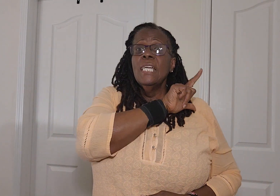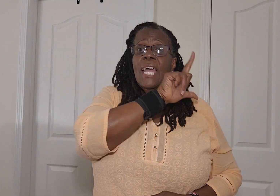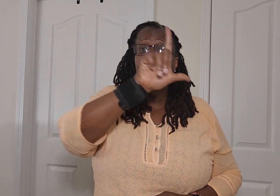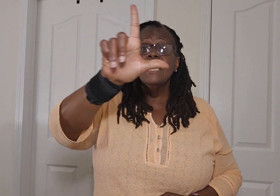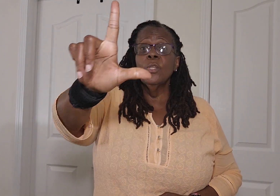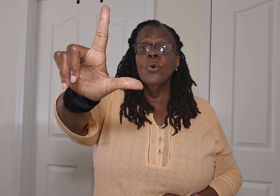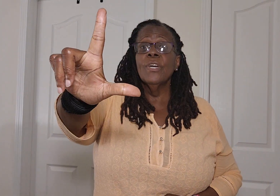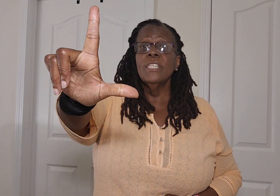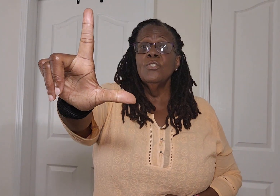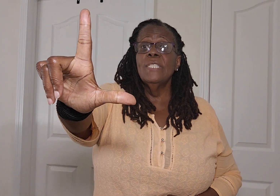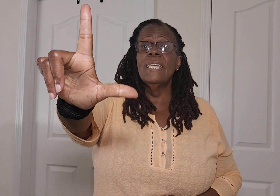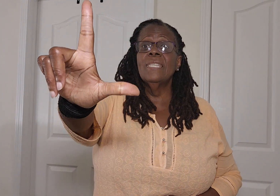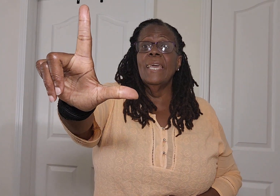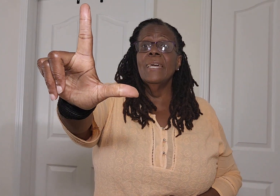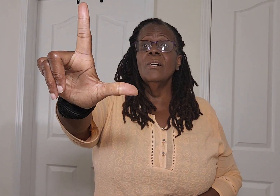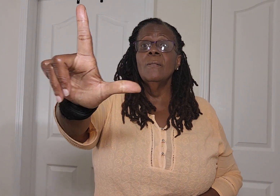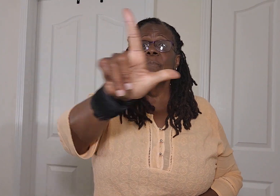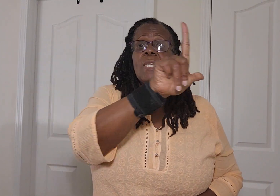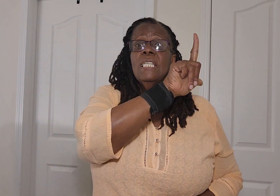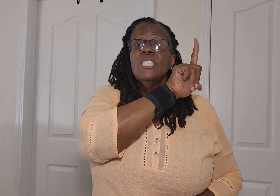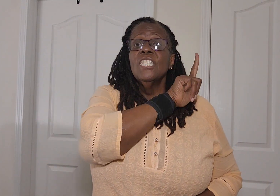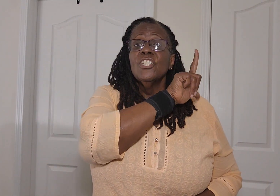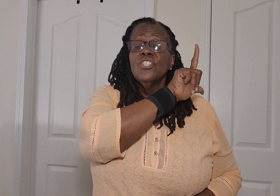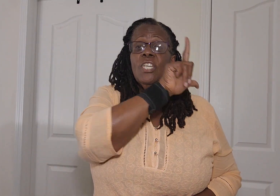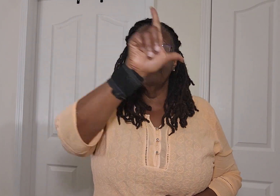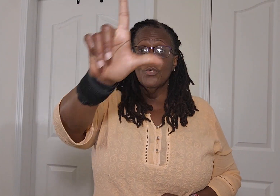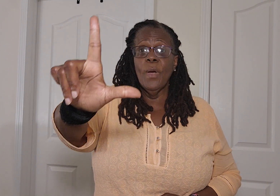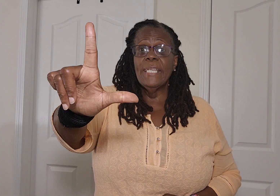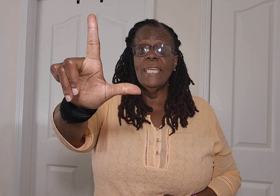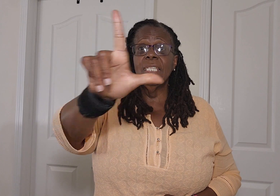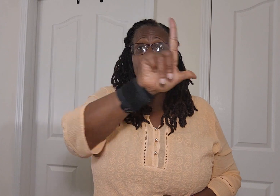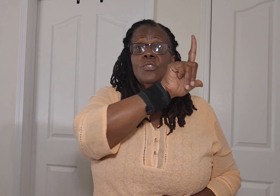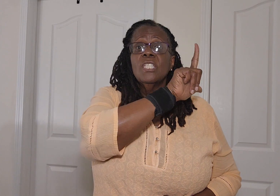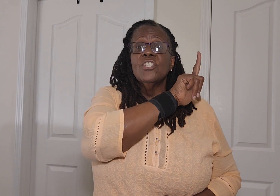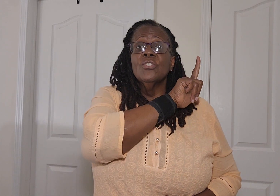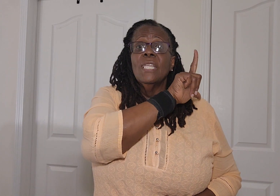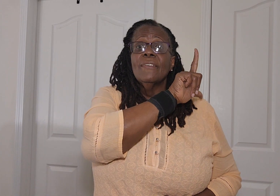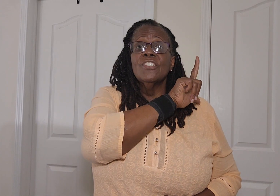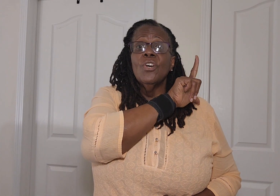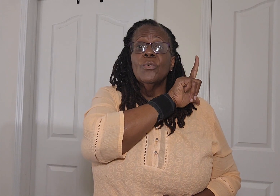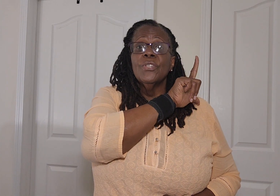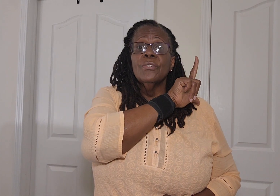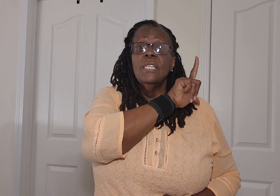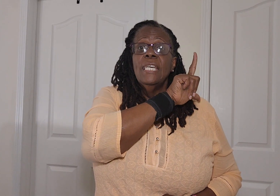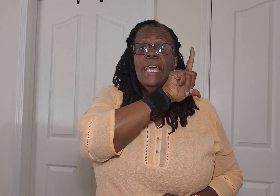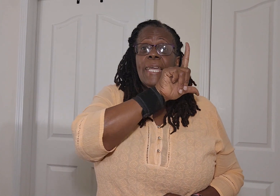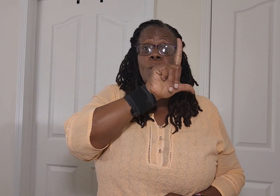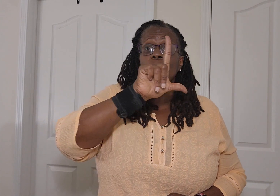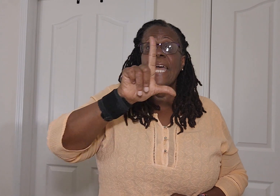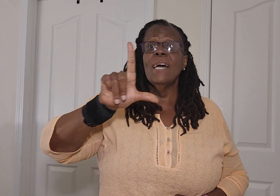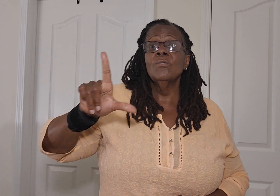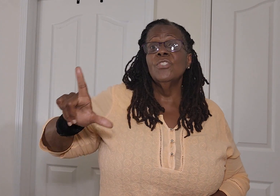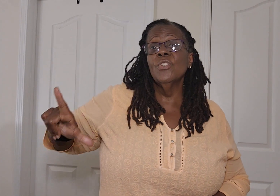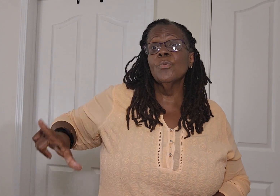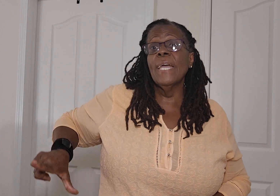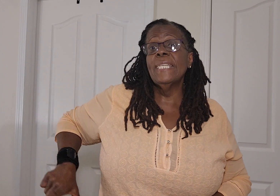and then Lord, you take the L, touch, if you're right-handed, you touch your left shoulder and go down to your right